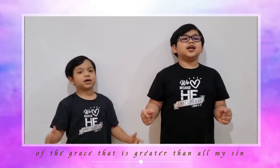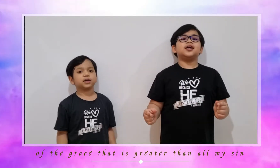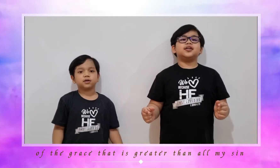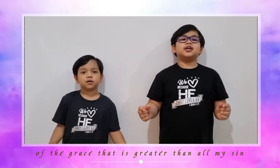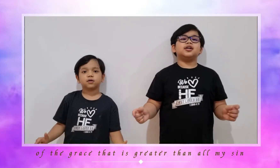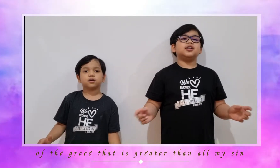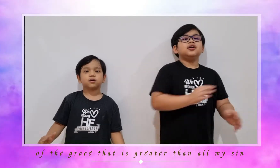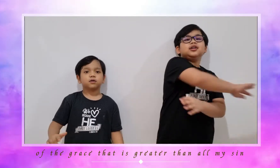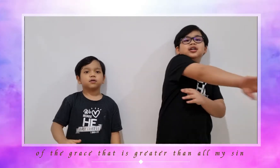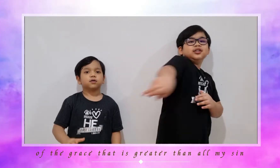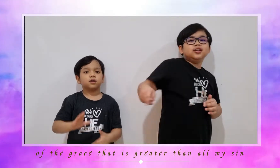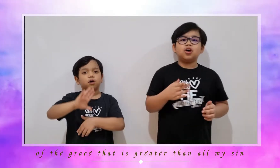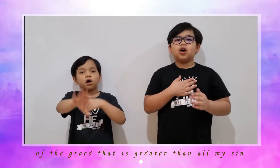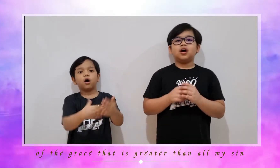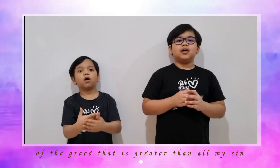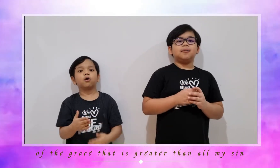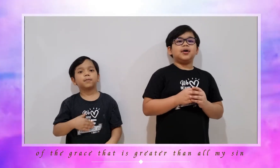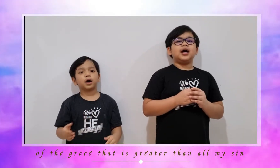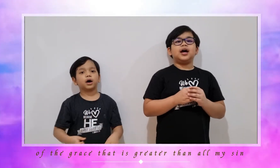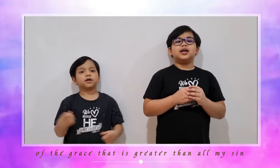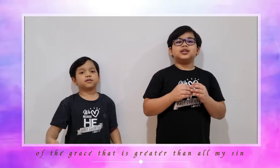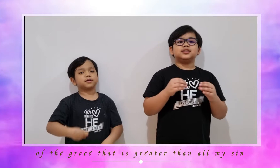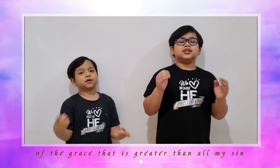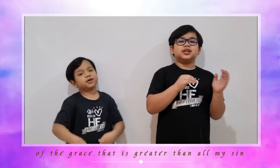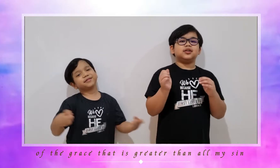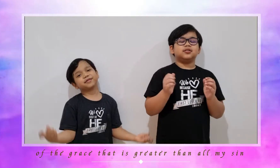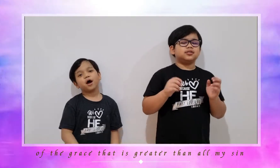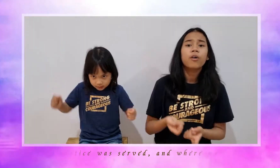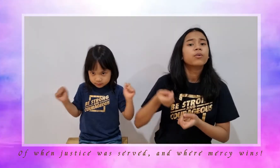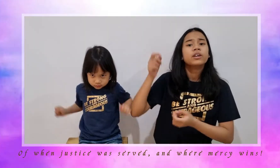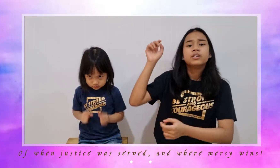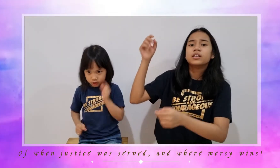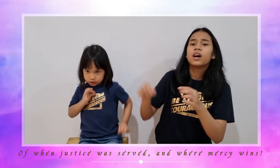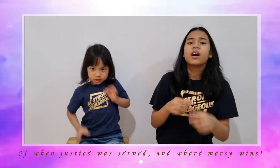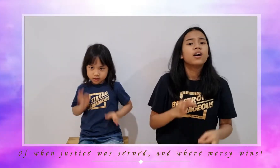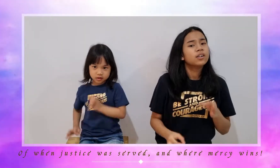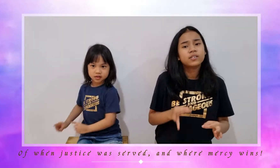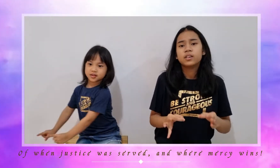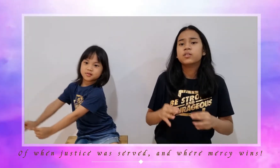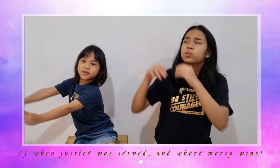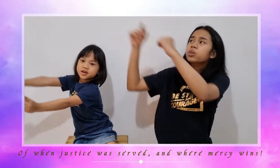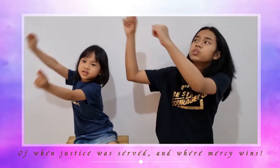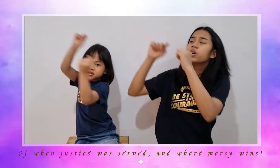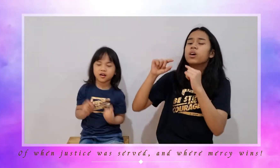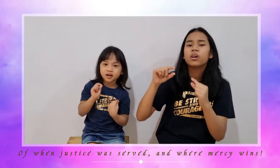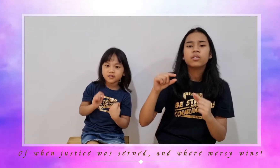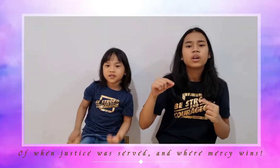greater Than all my sin Of when justice will serve